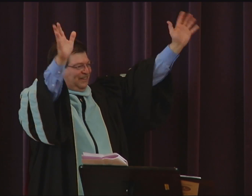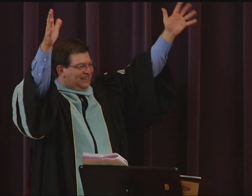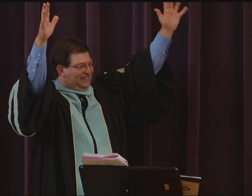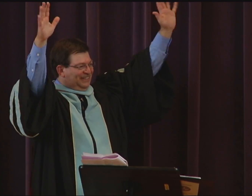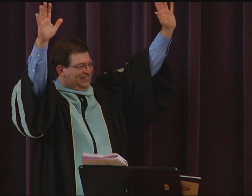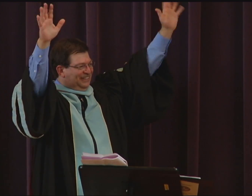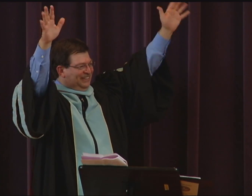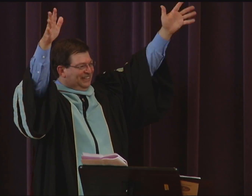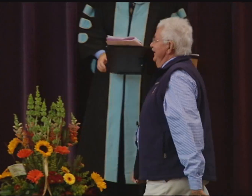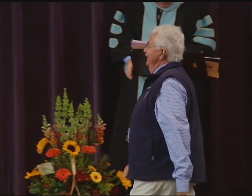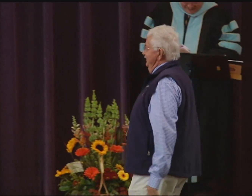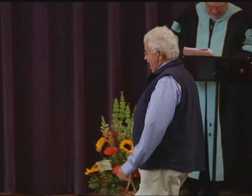Next, Larry.